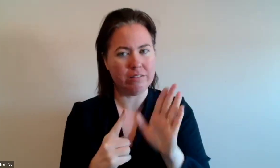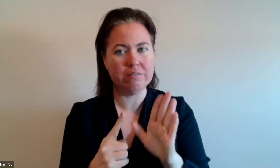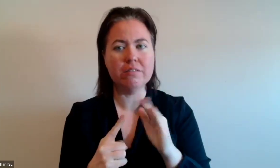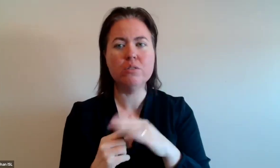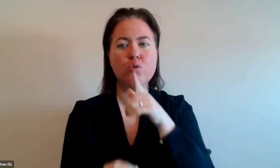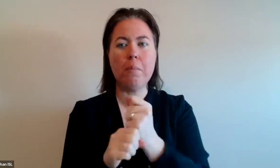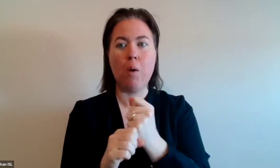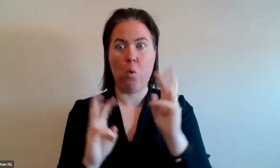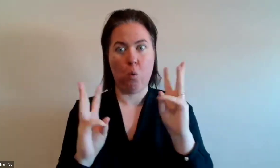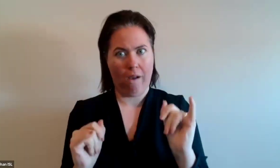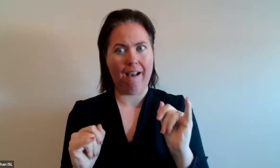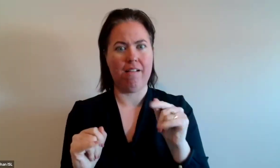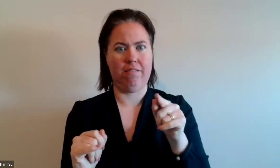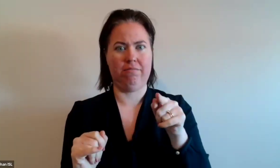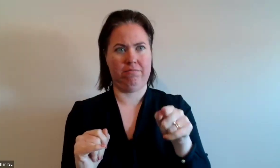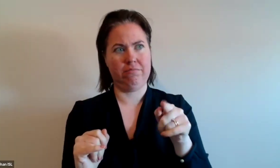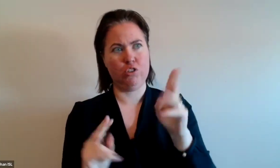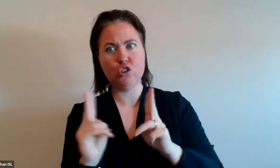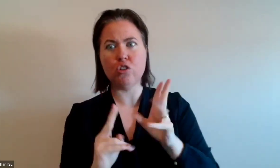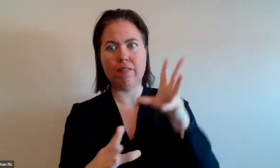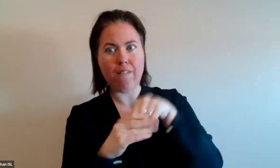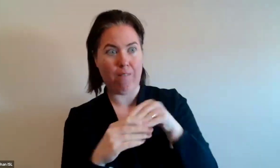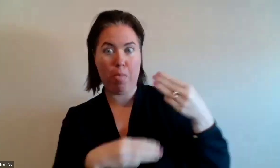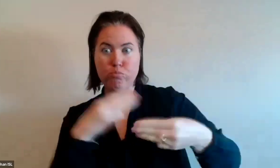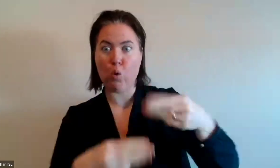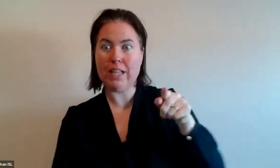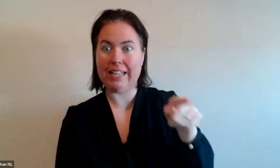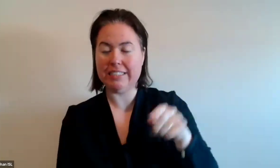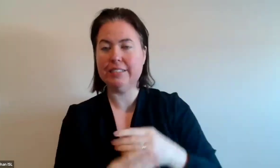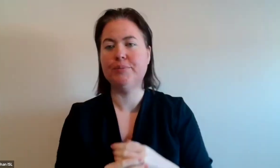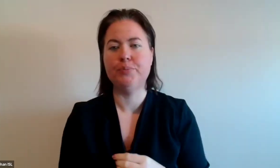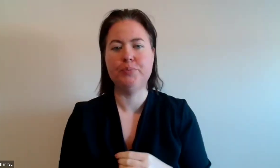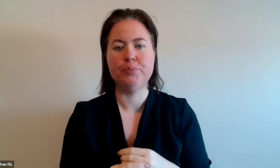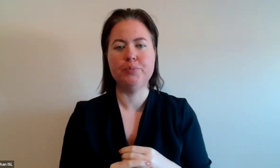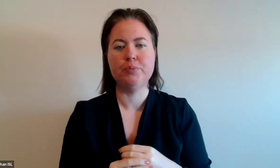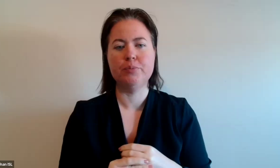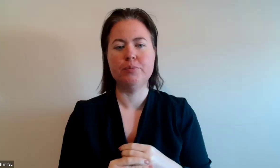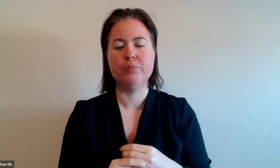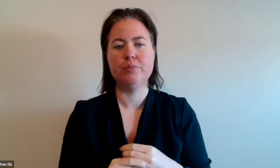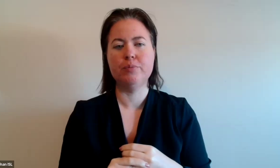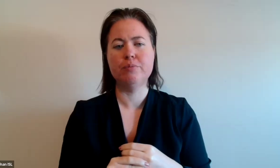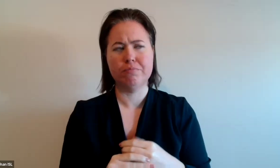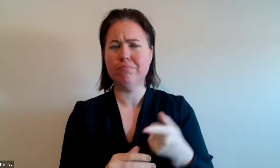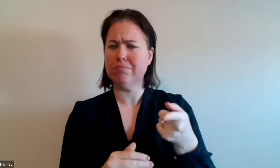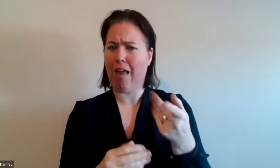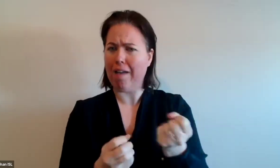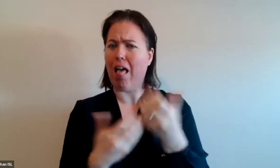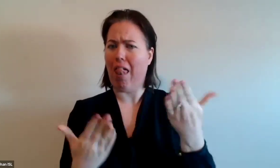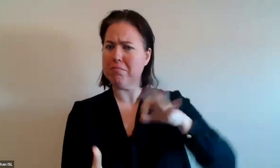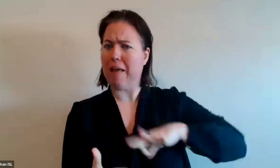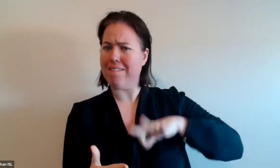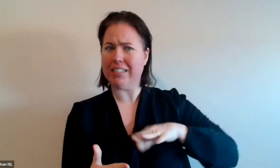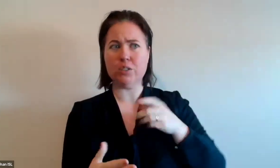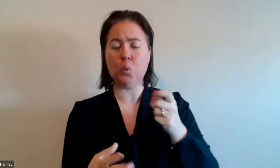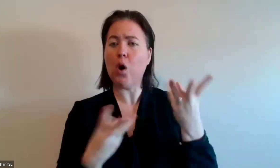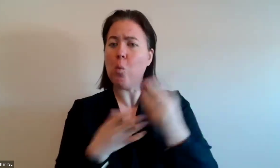with this process is that there is a lot to be gained by collaborating